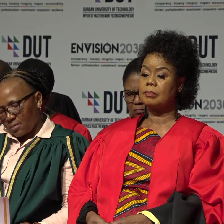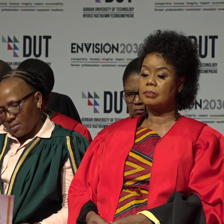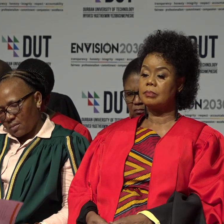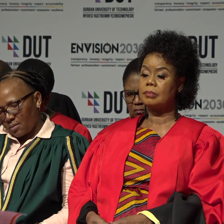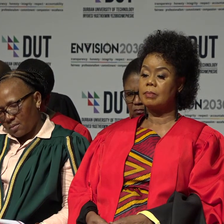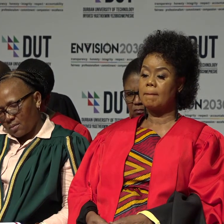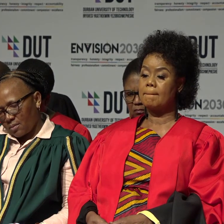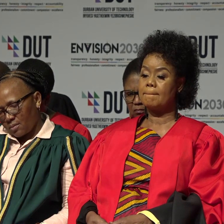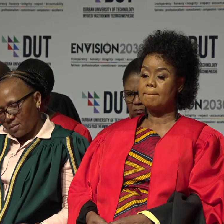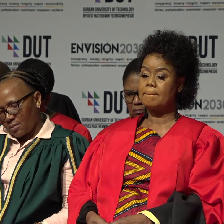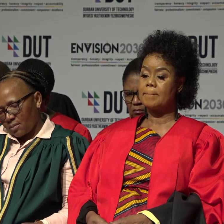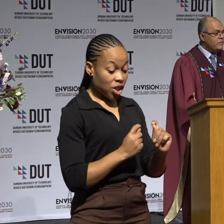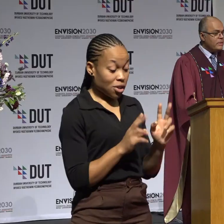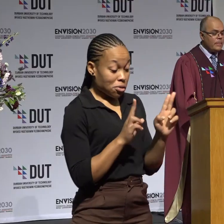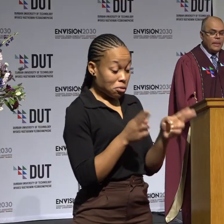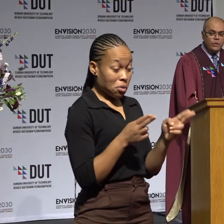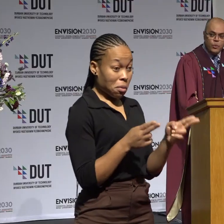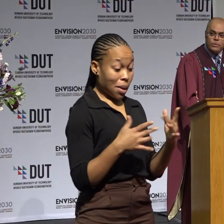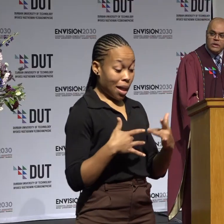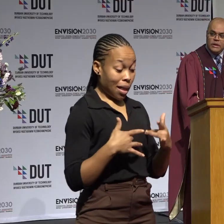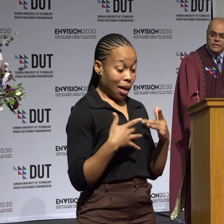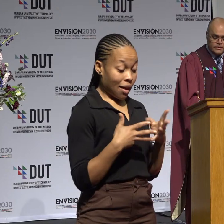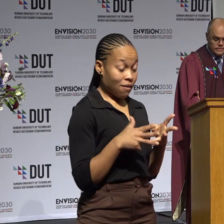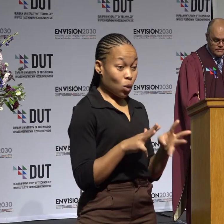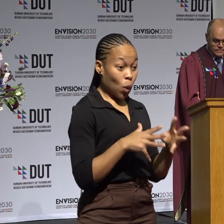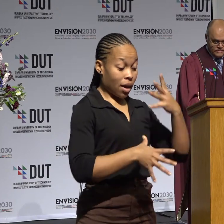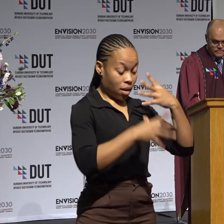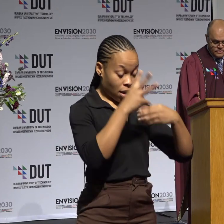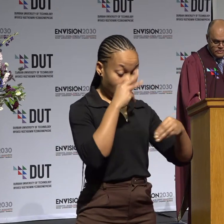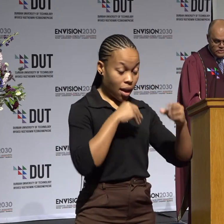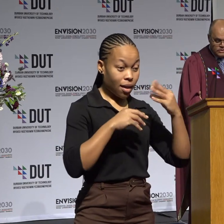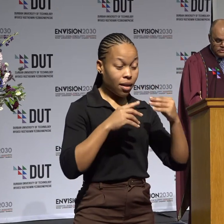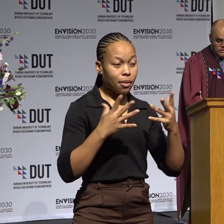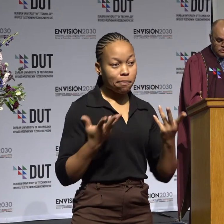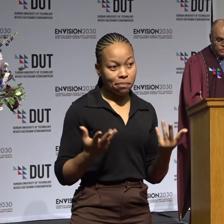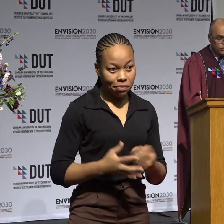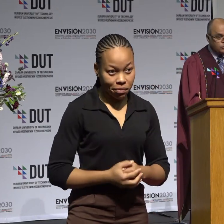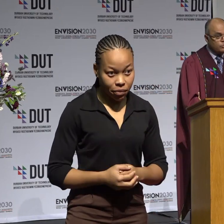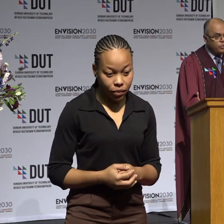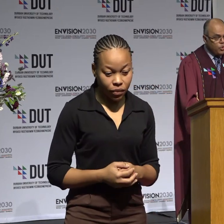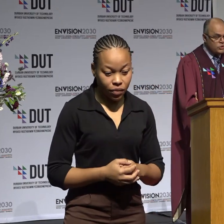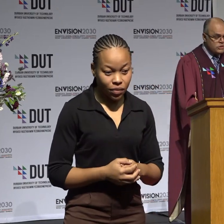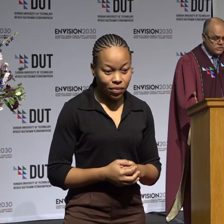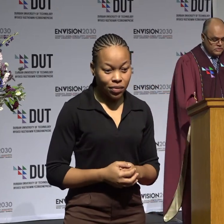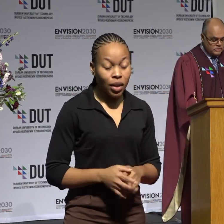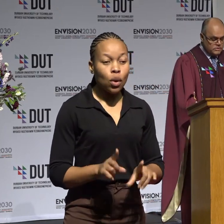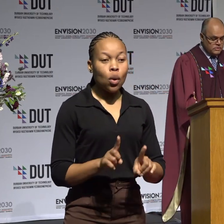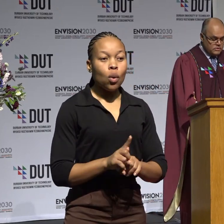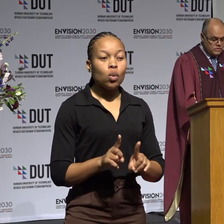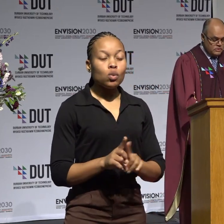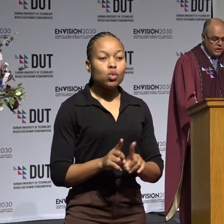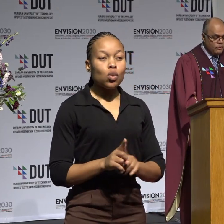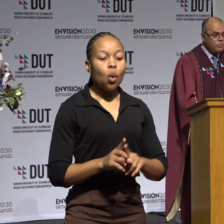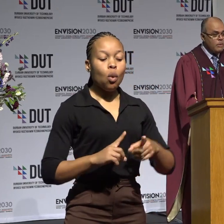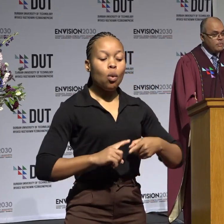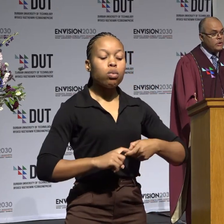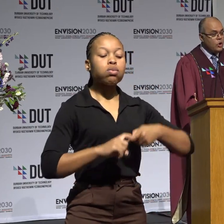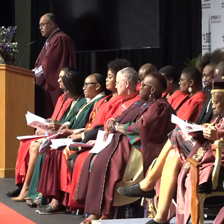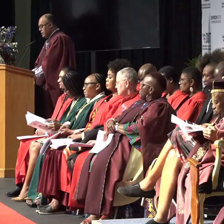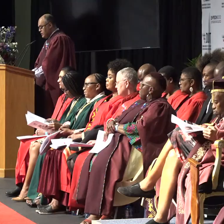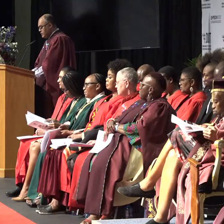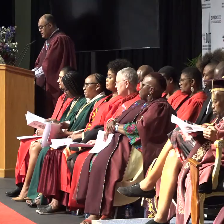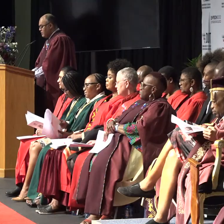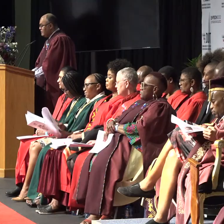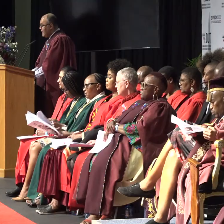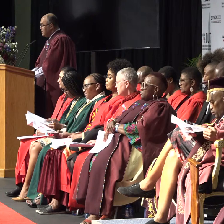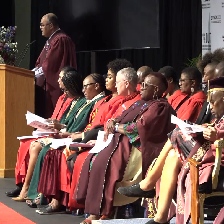us to change the way we live and the way we learn. We also pause and remember and